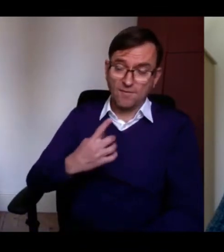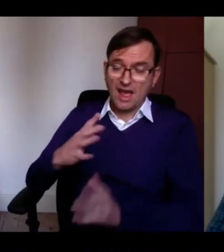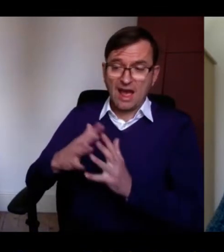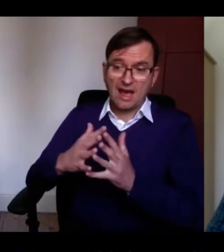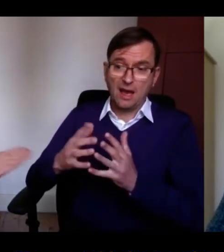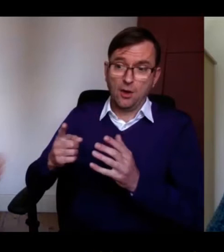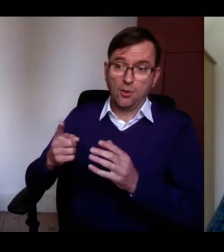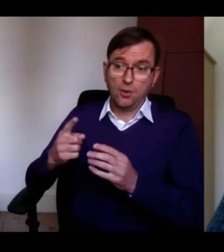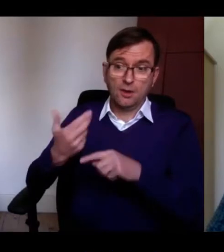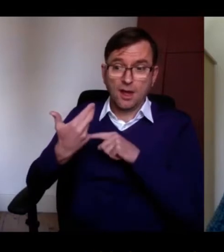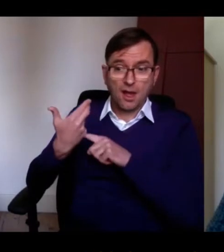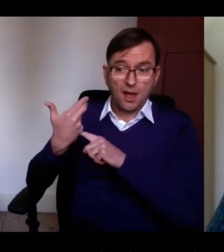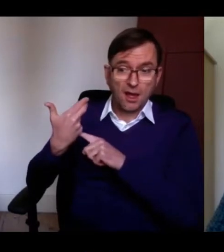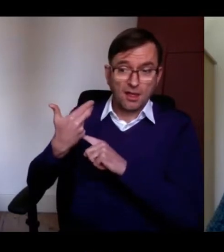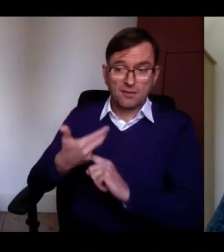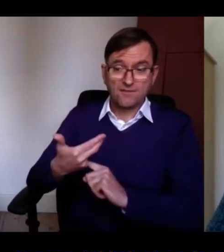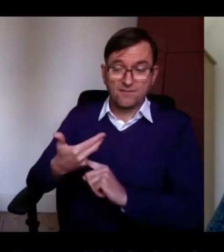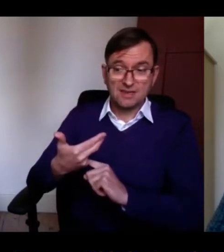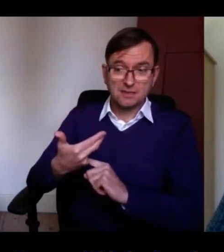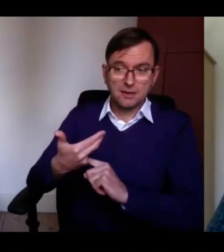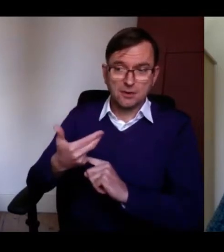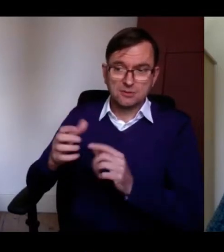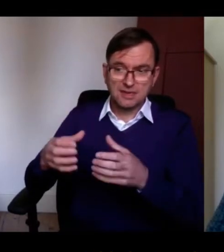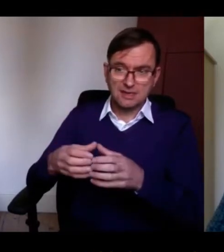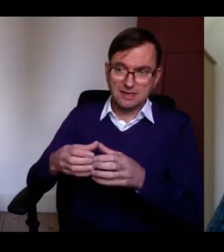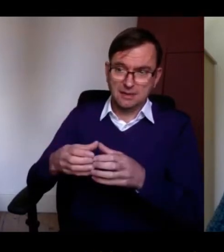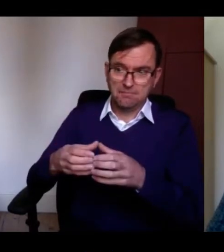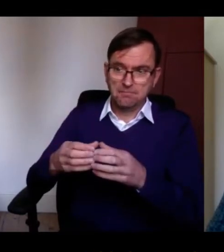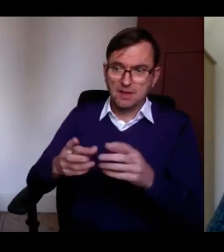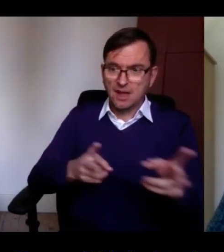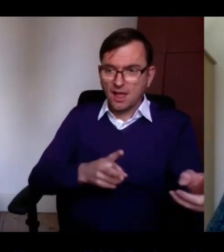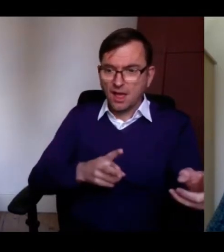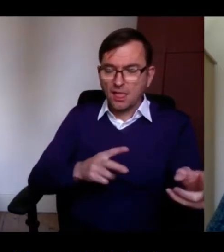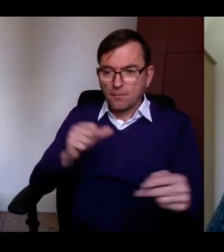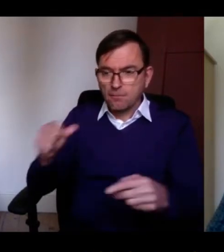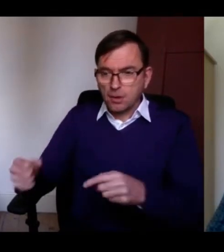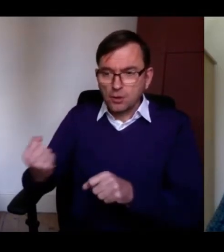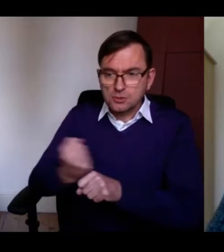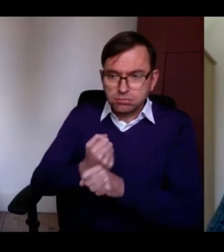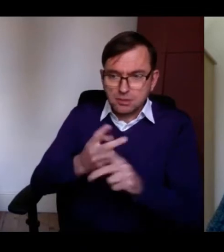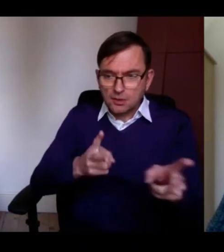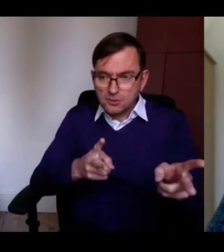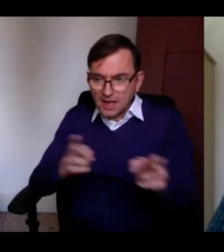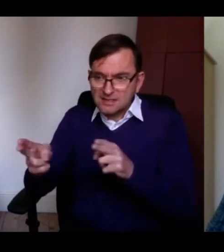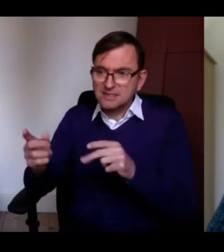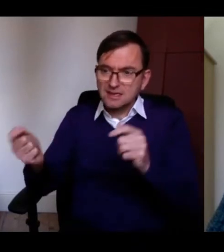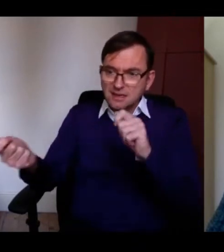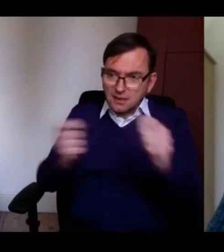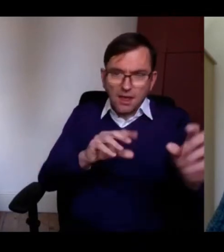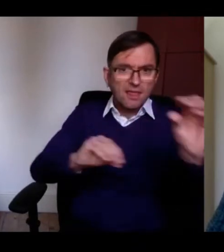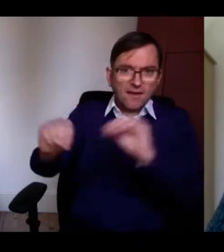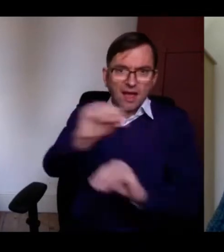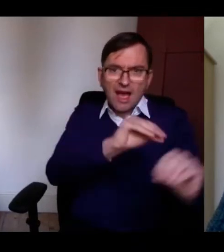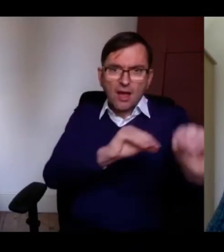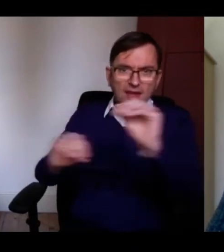For me, Edward is saying now, I thought that the video team and the post-production, the